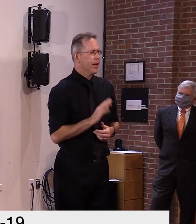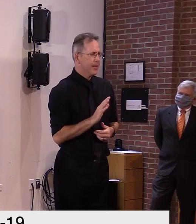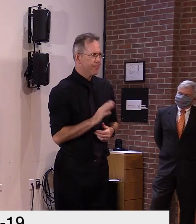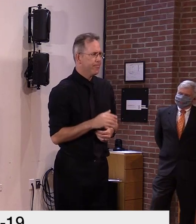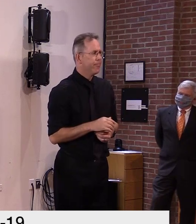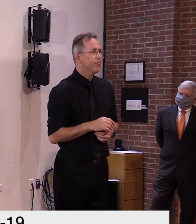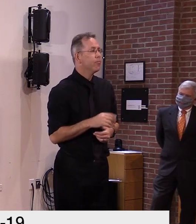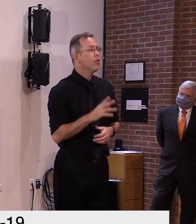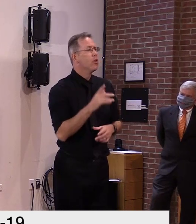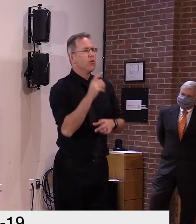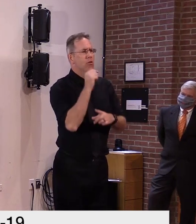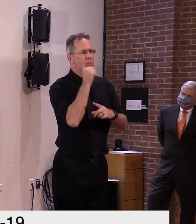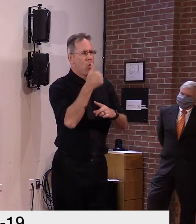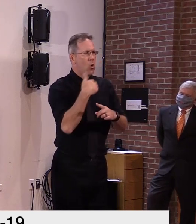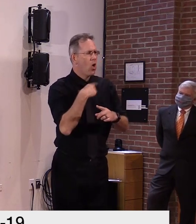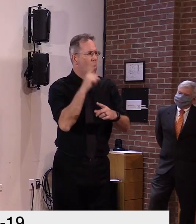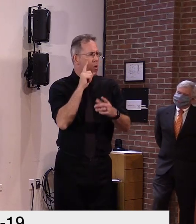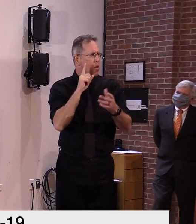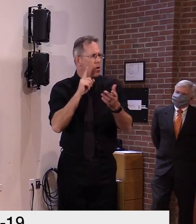day.